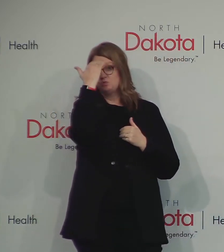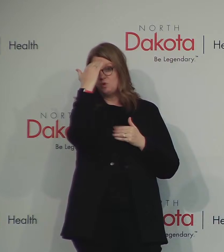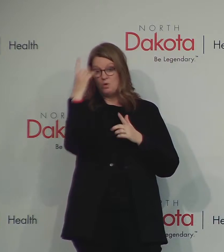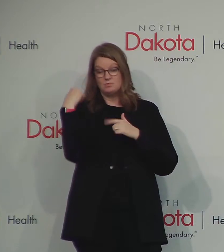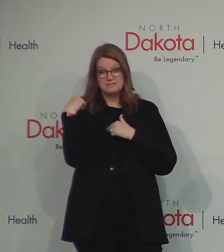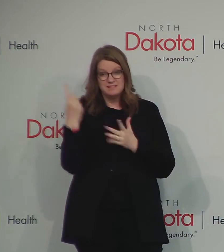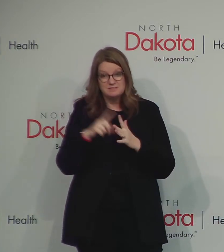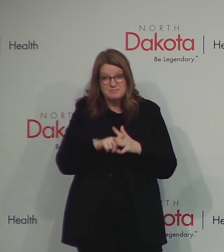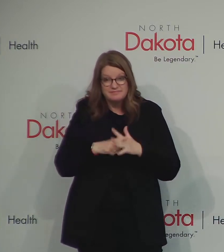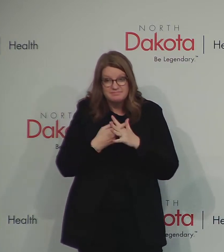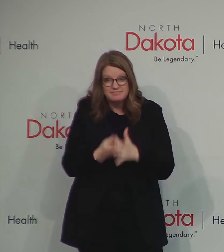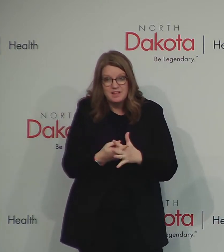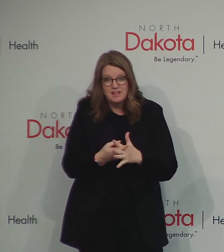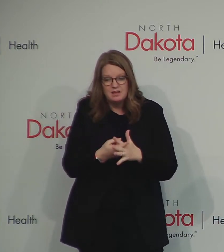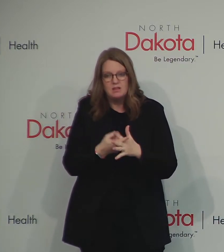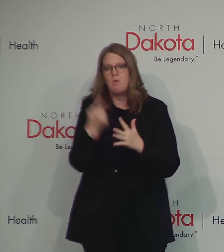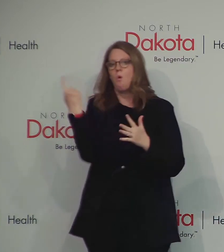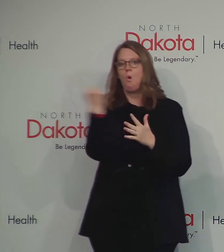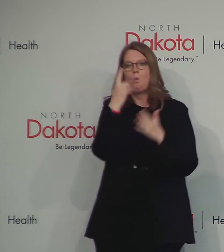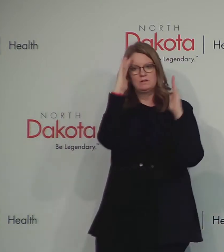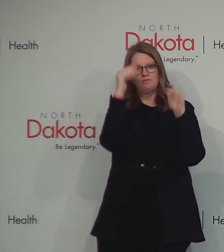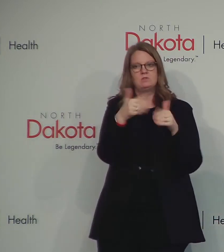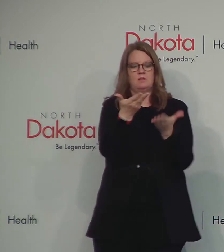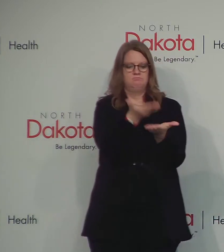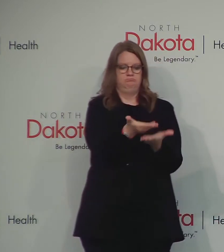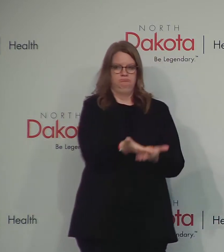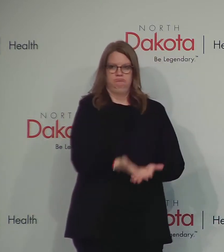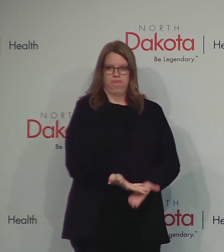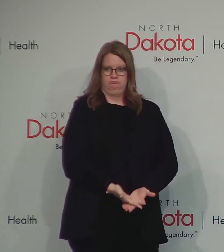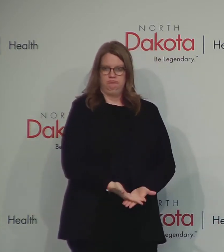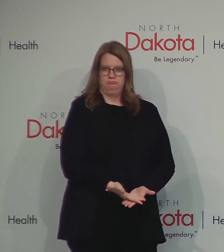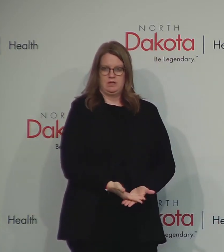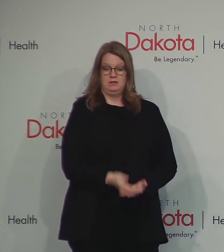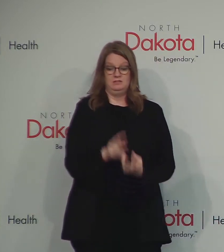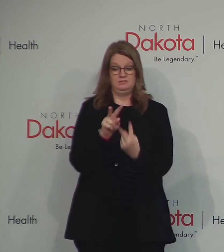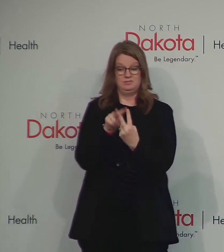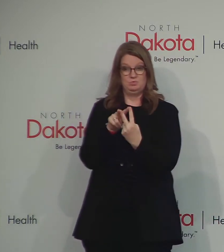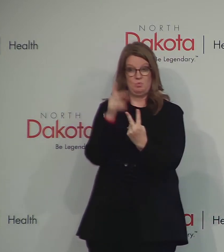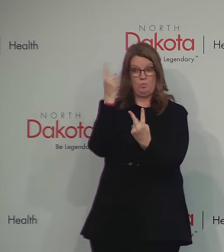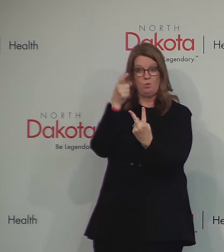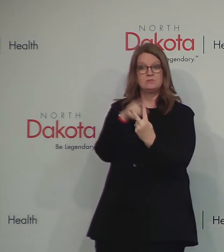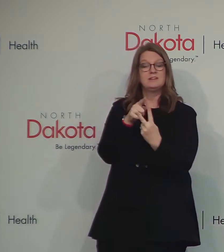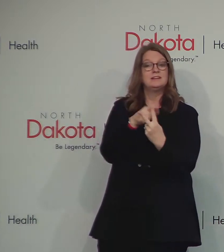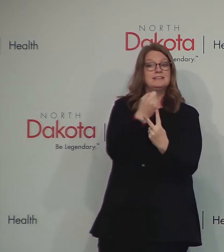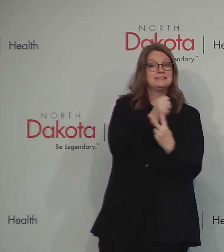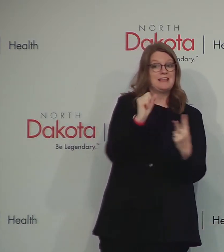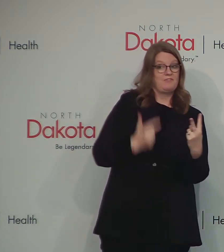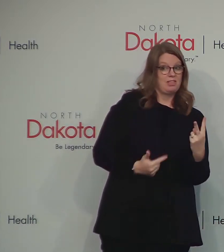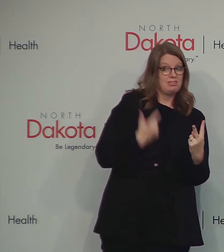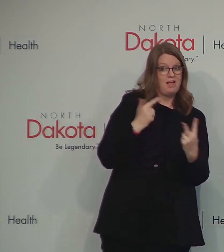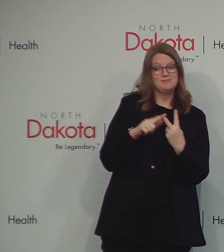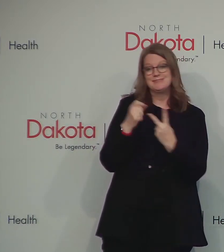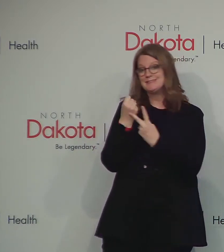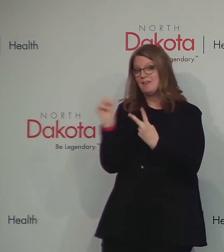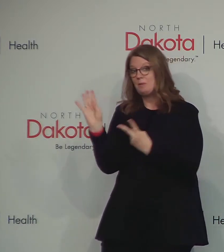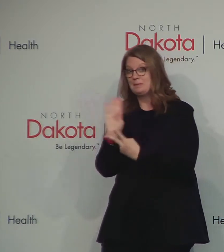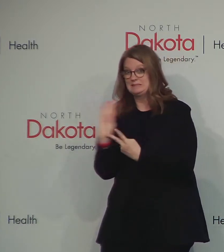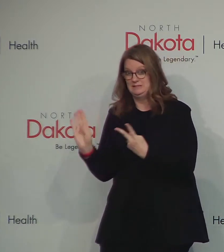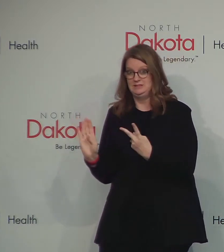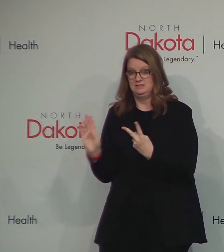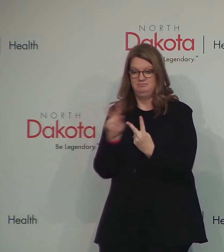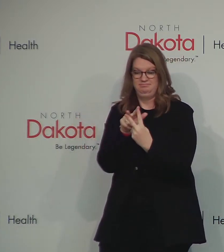taken a data-driven approach to this pandemic. We've had two goals: saving lives and saving livelihoods. And